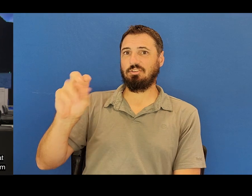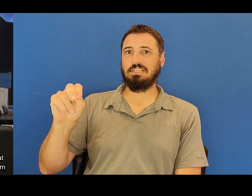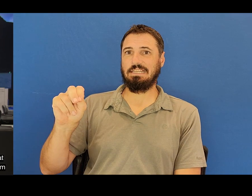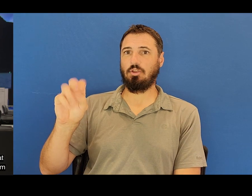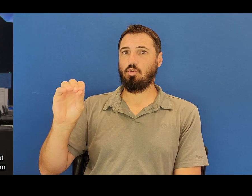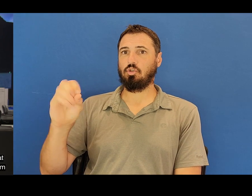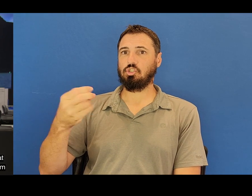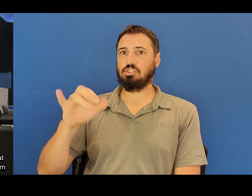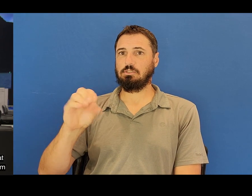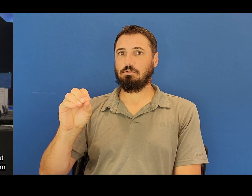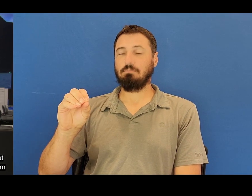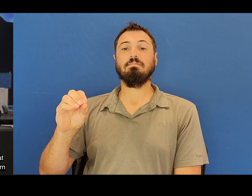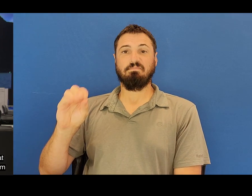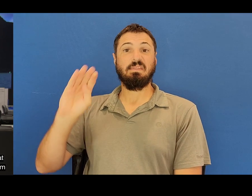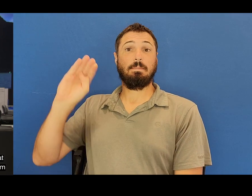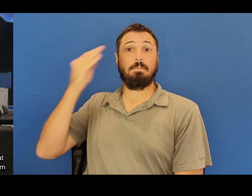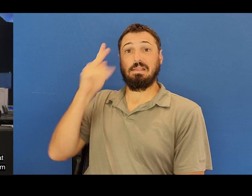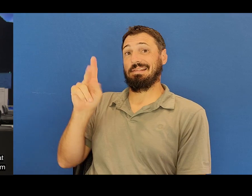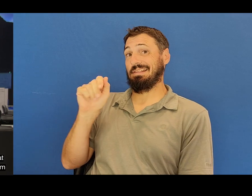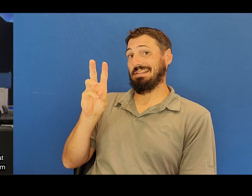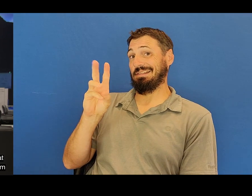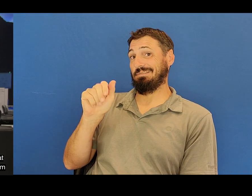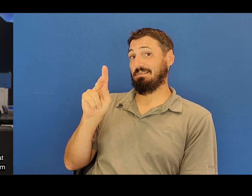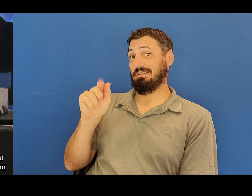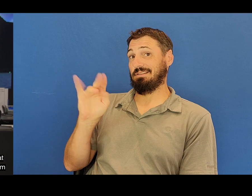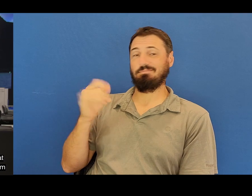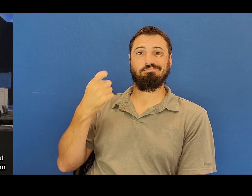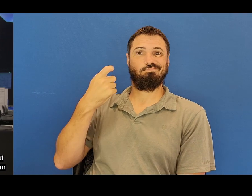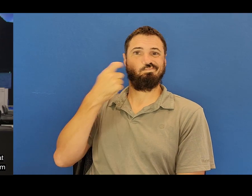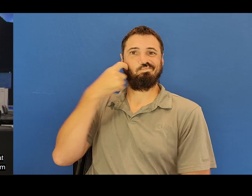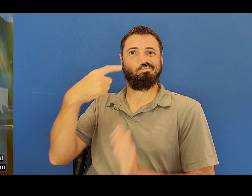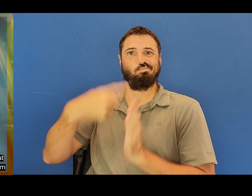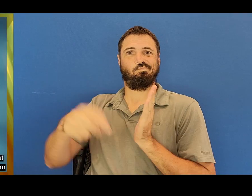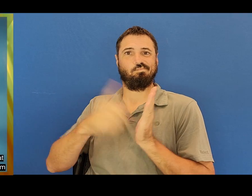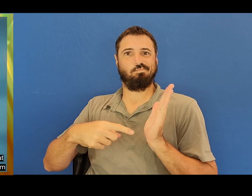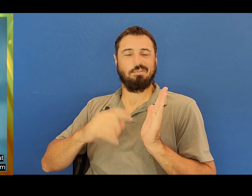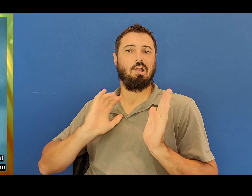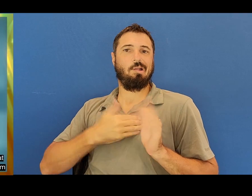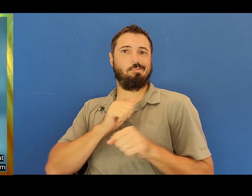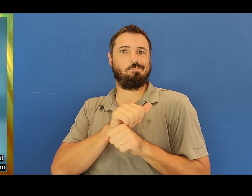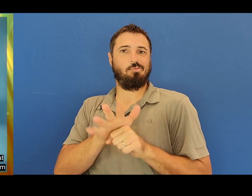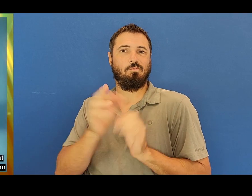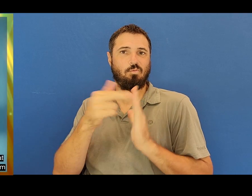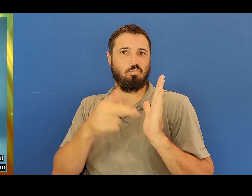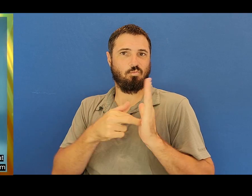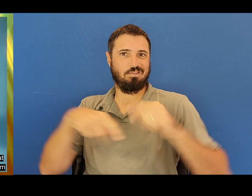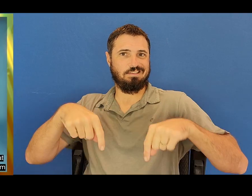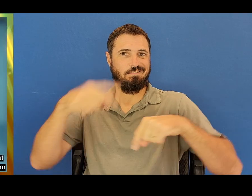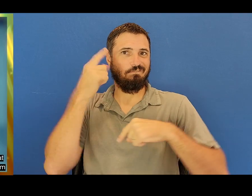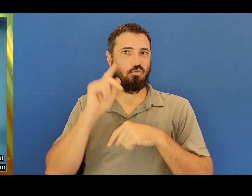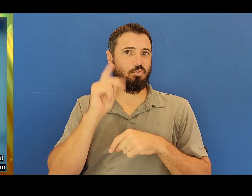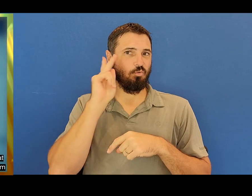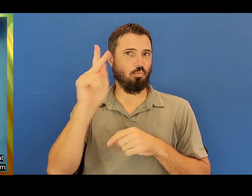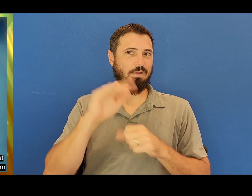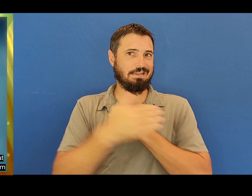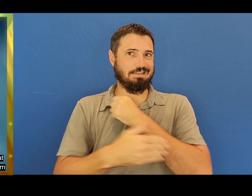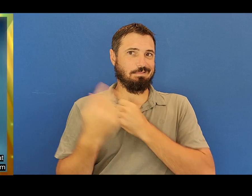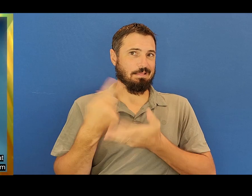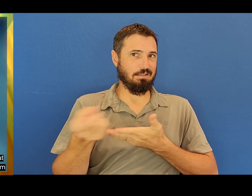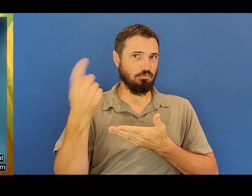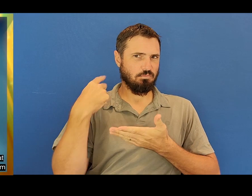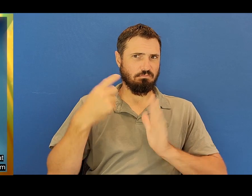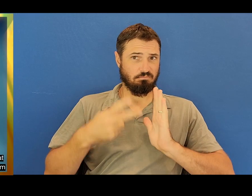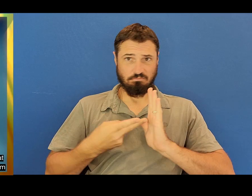Ushio. Mayor Kawakami rescinded the final COVID emergency rule for Kauai County last